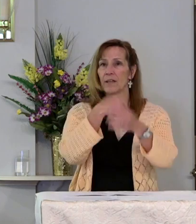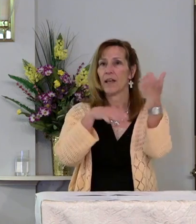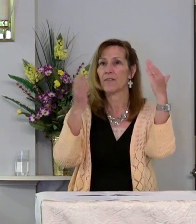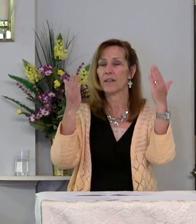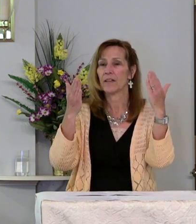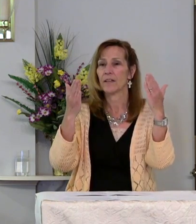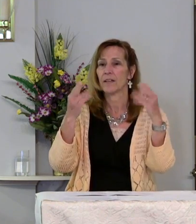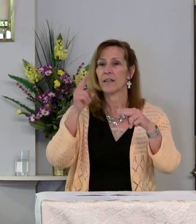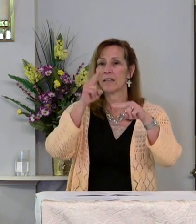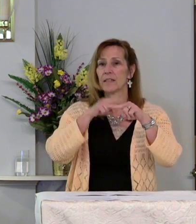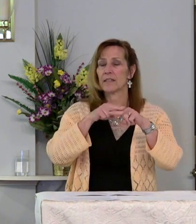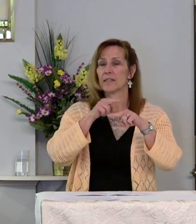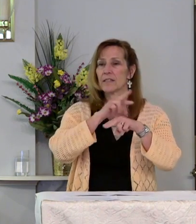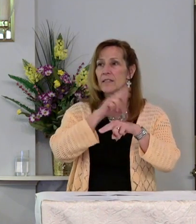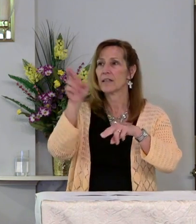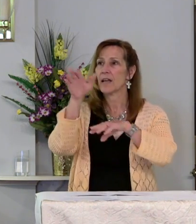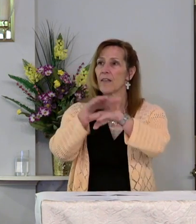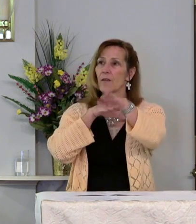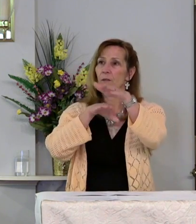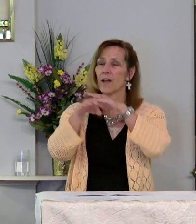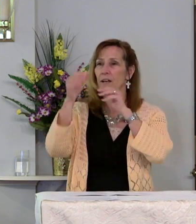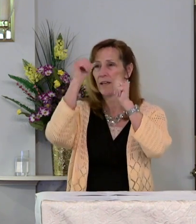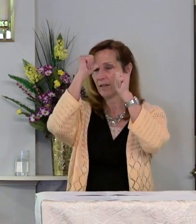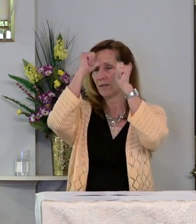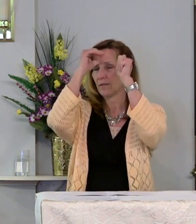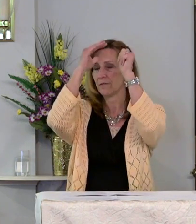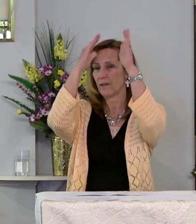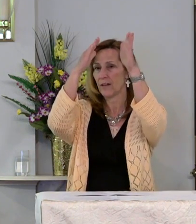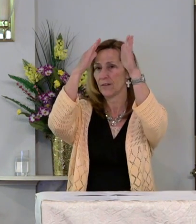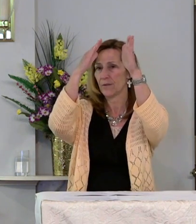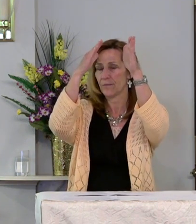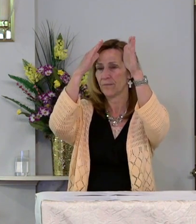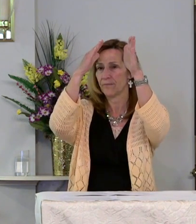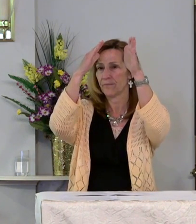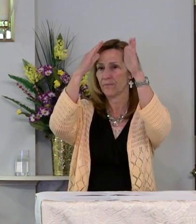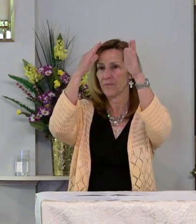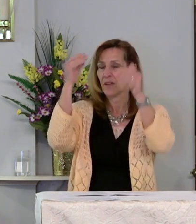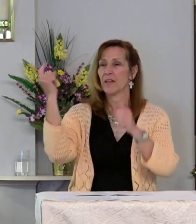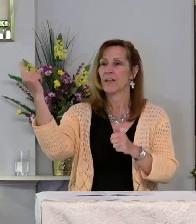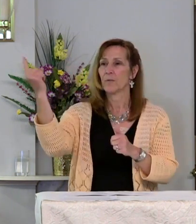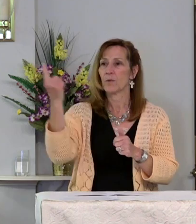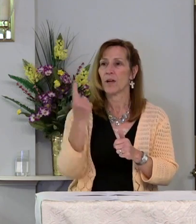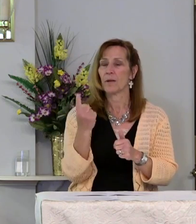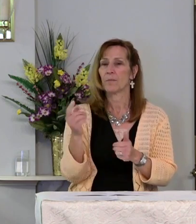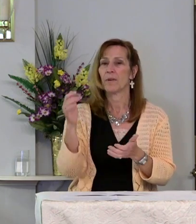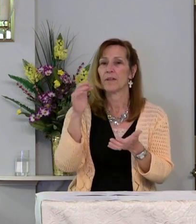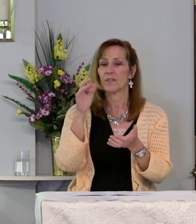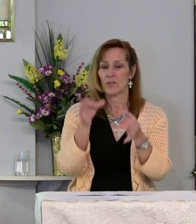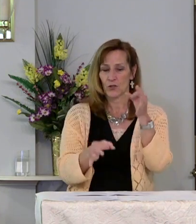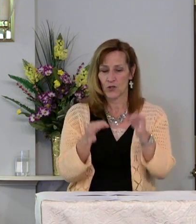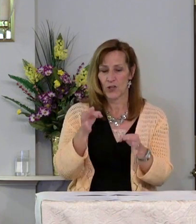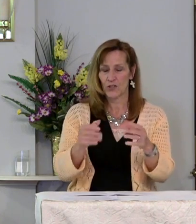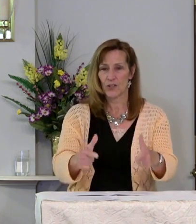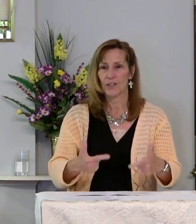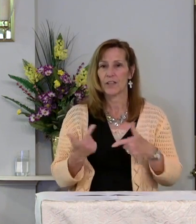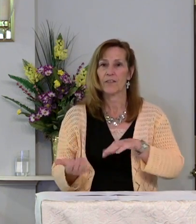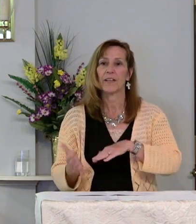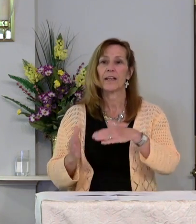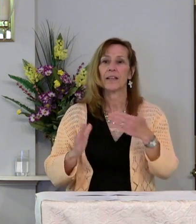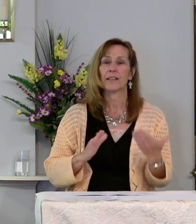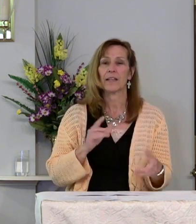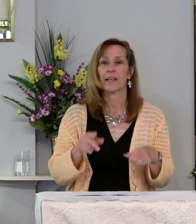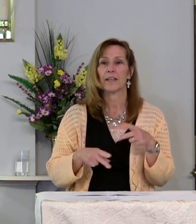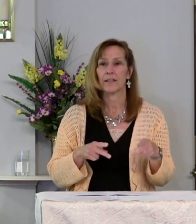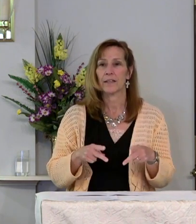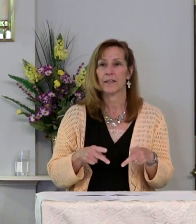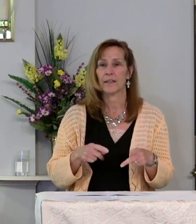into heaven. He is seated at the right hand of the Father, and he will come to judge the living and the